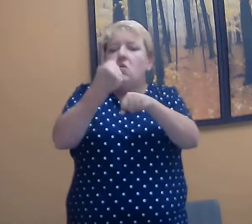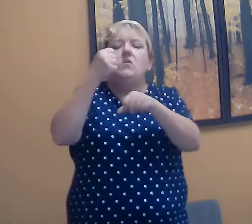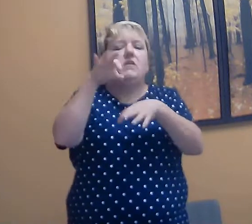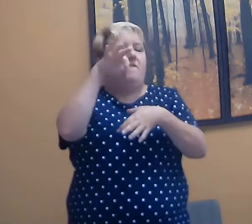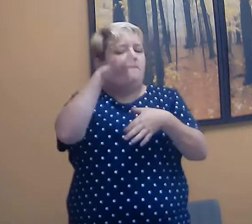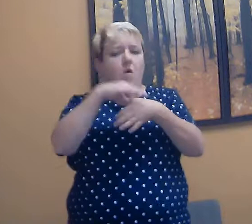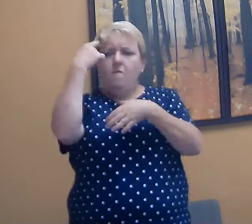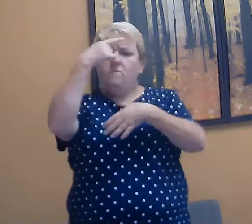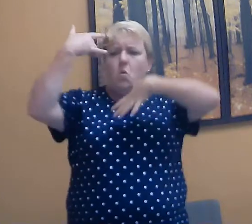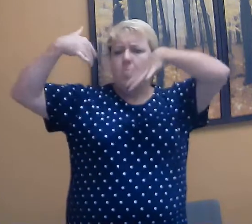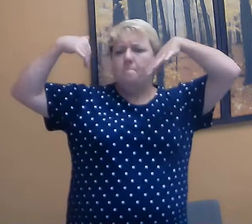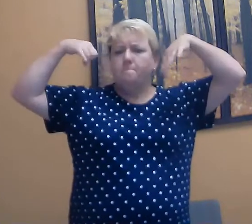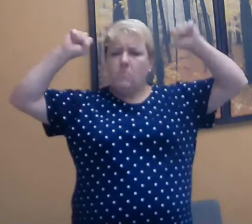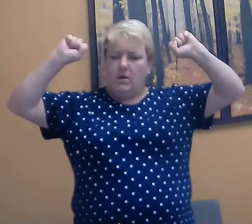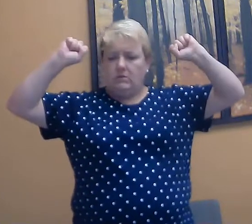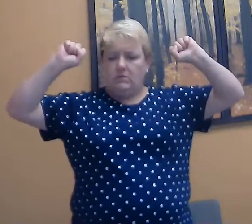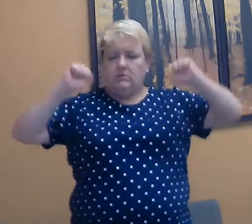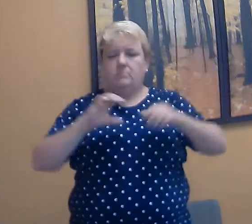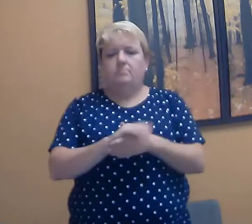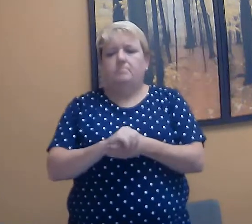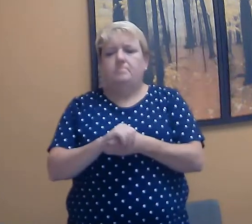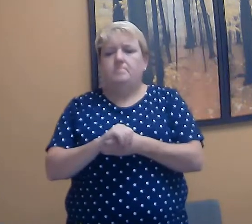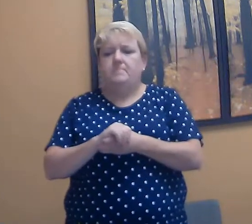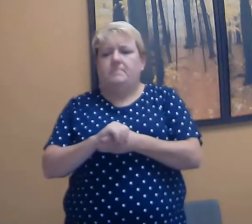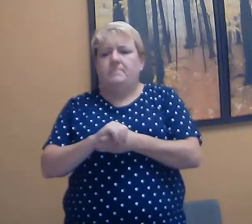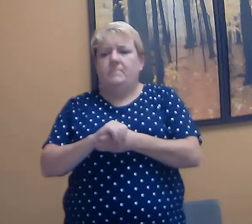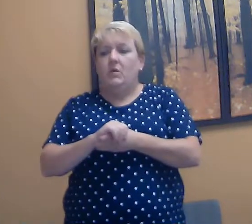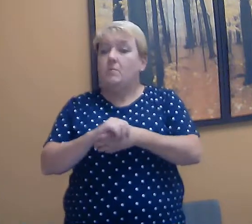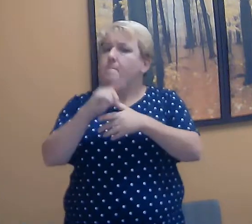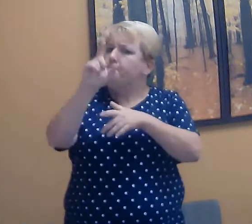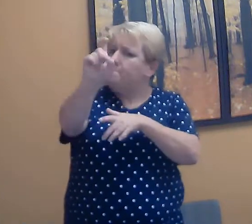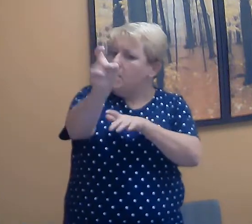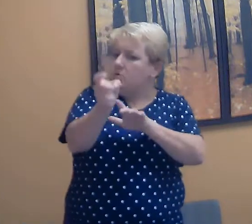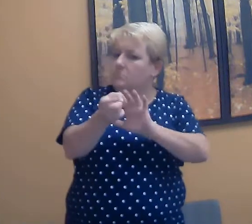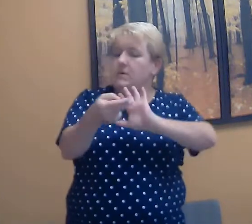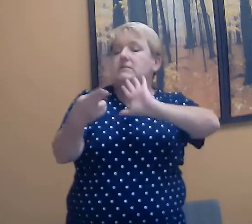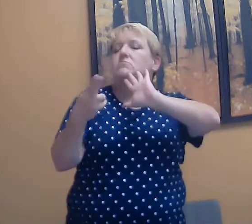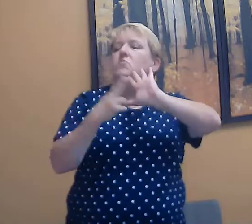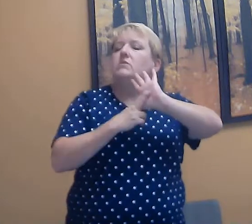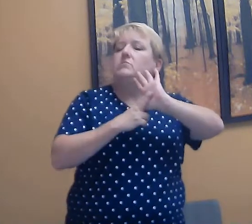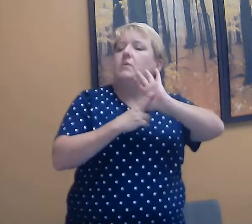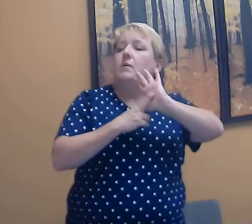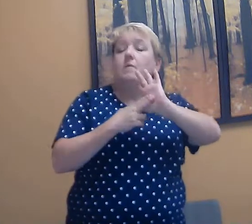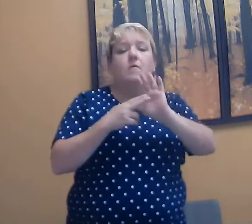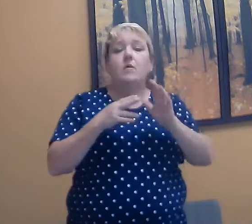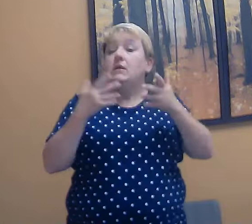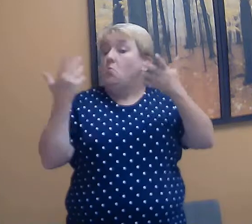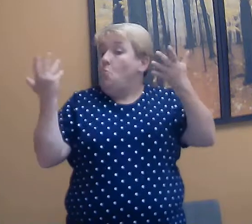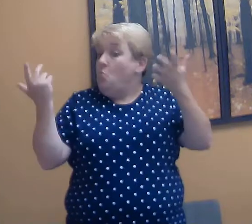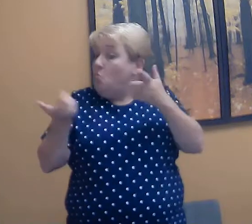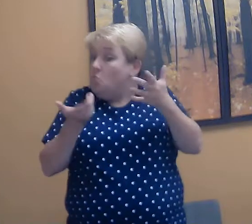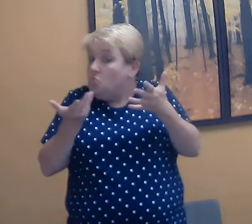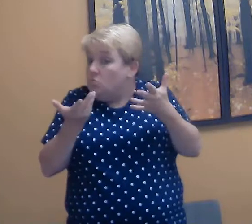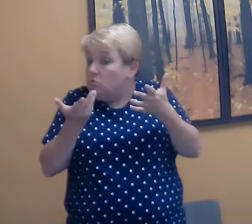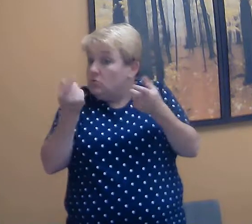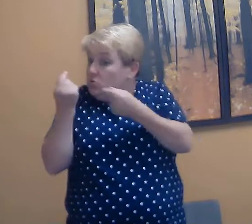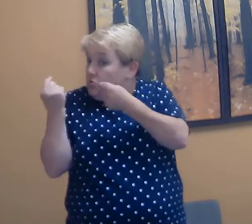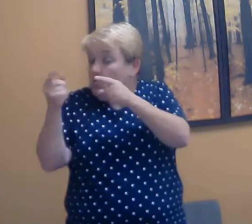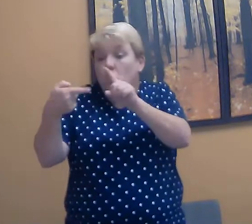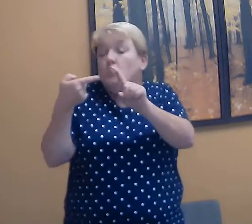of the United States of America. You must be registered to vote by Saturday, October 3rd to participate in the 2020